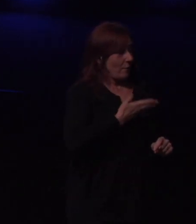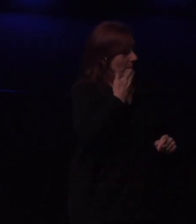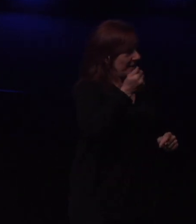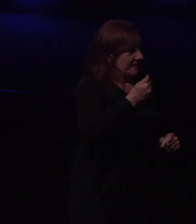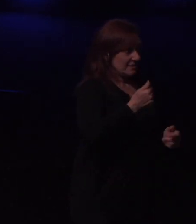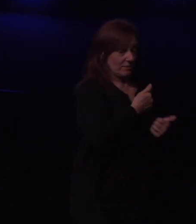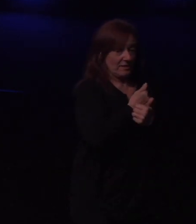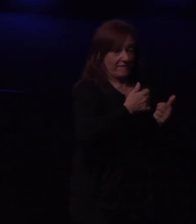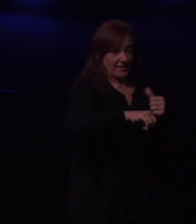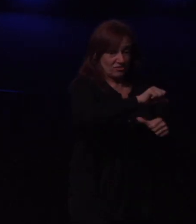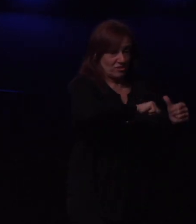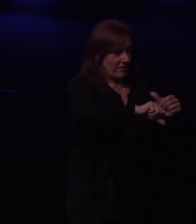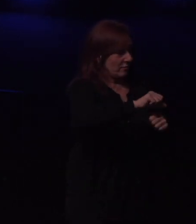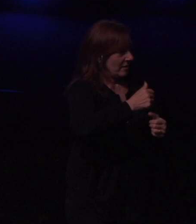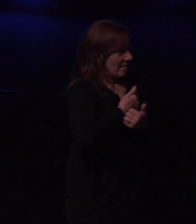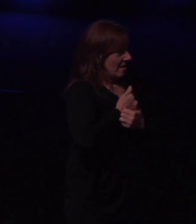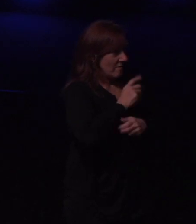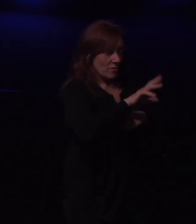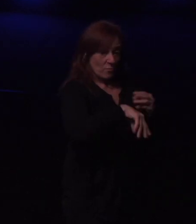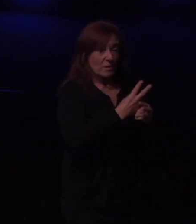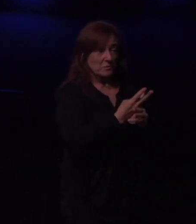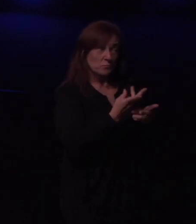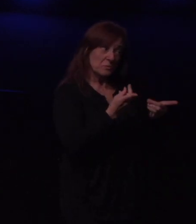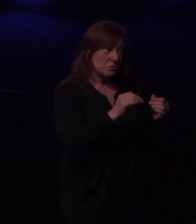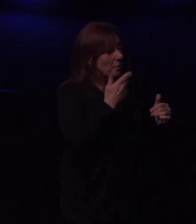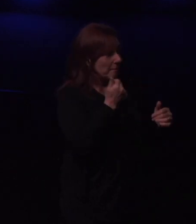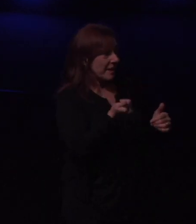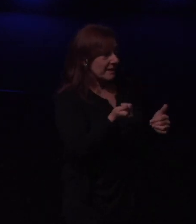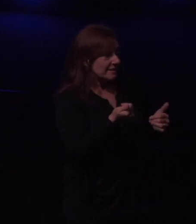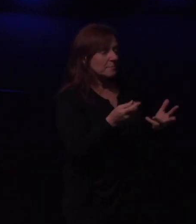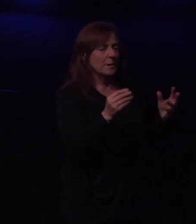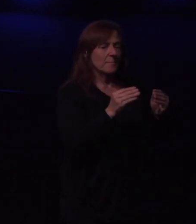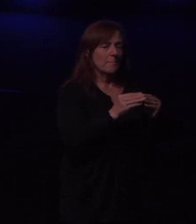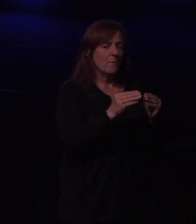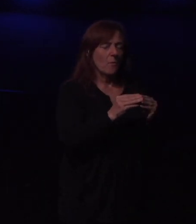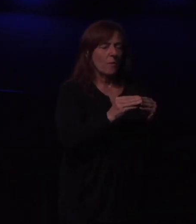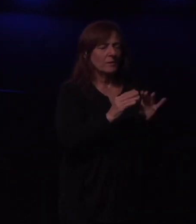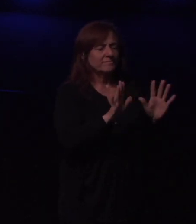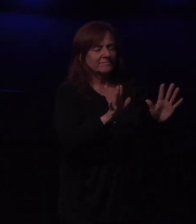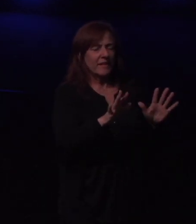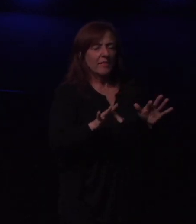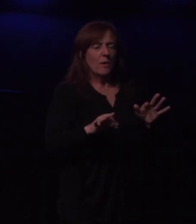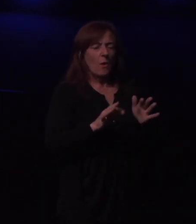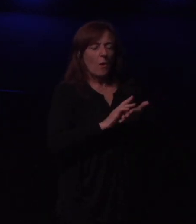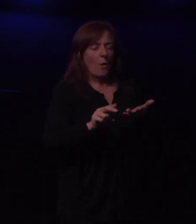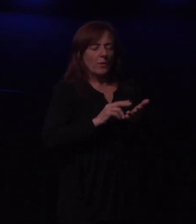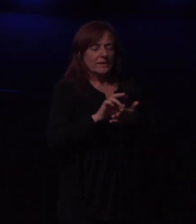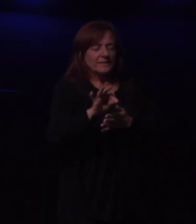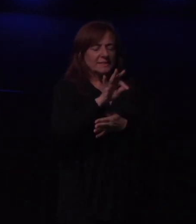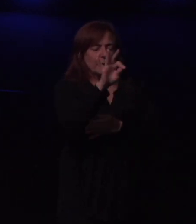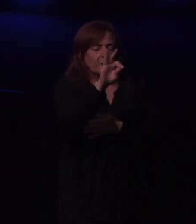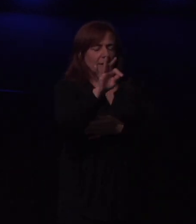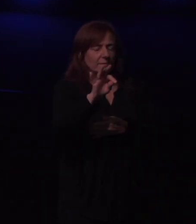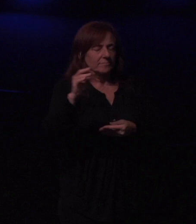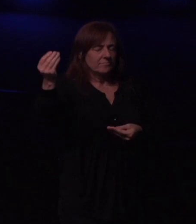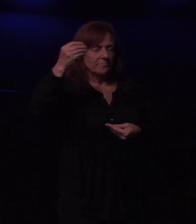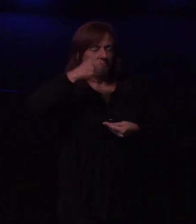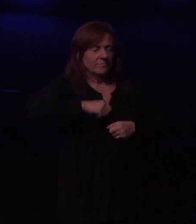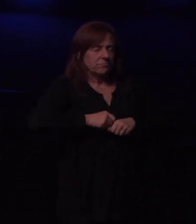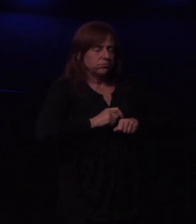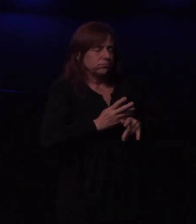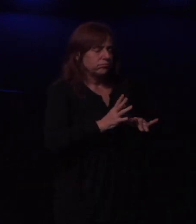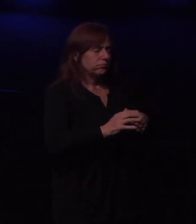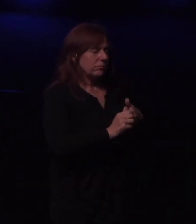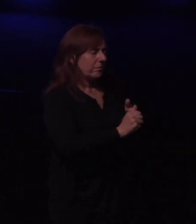love each other and love the world around us. We do. But more, we're letting the Holy Spirit come and move and have